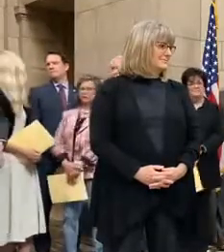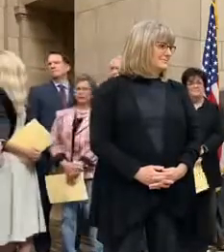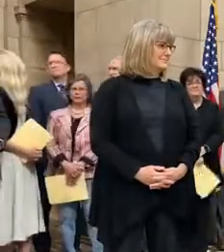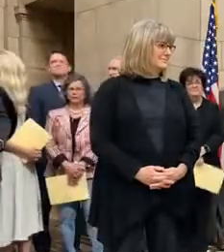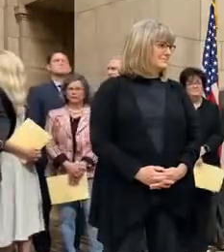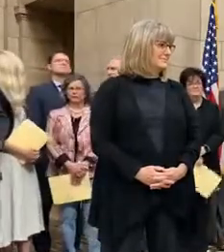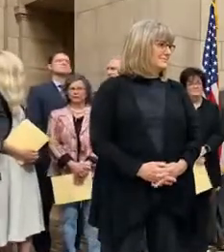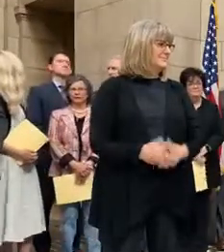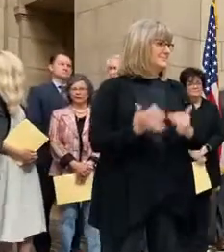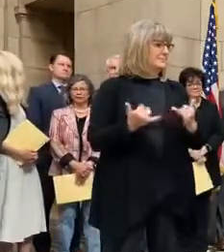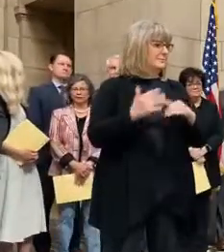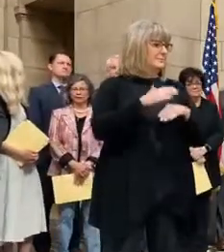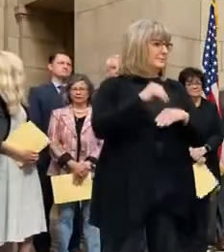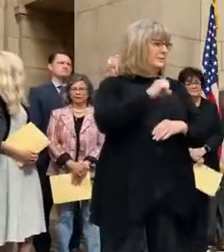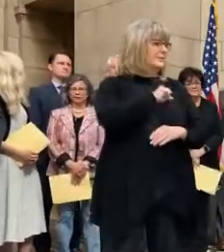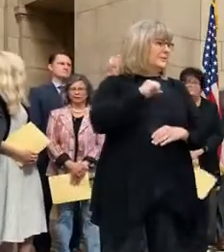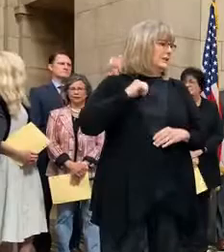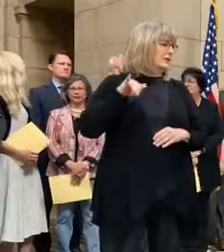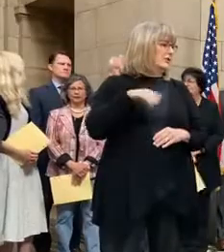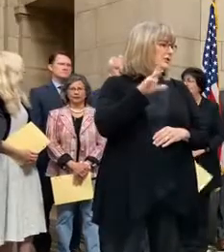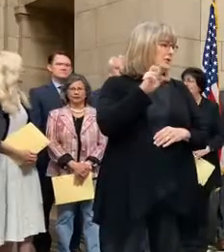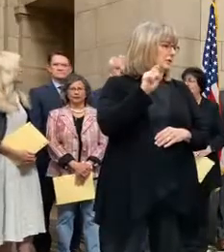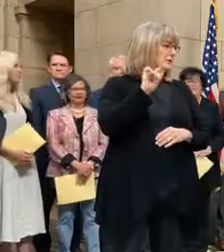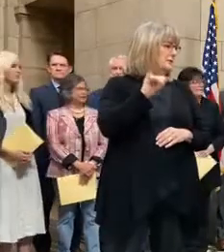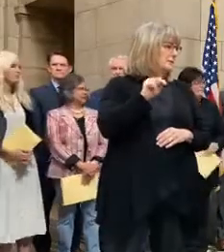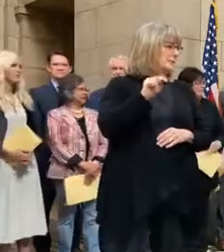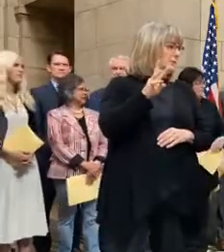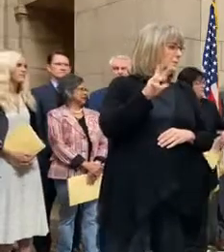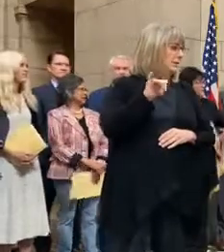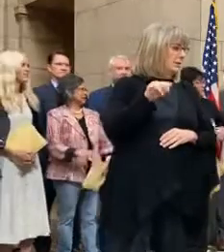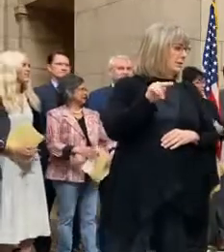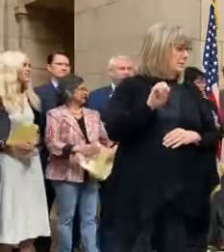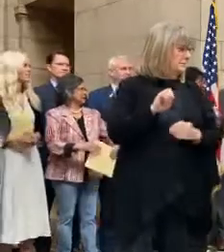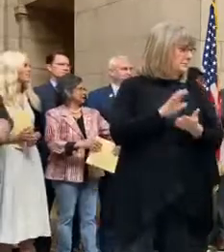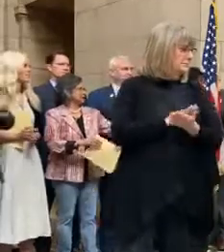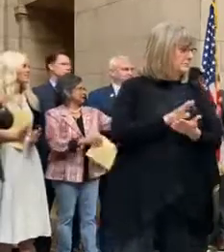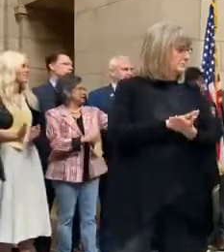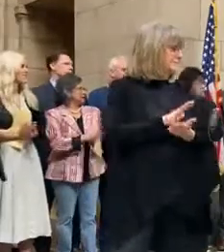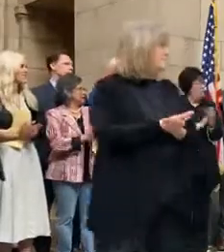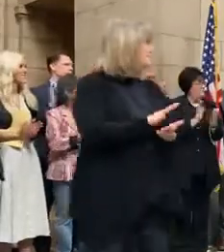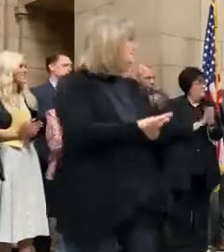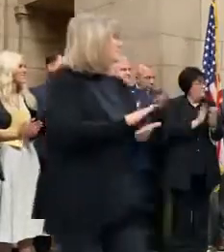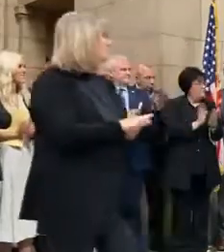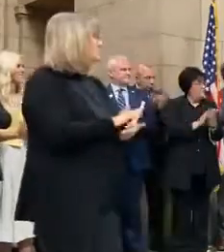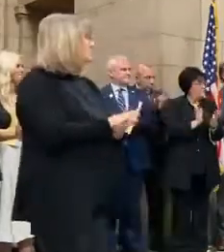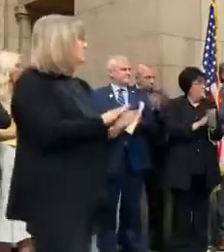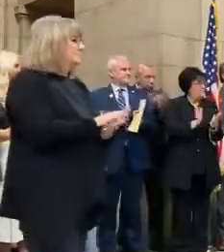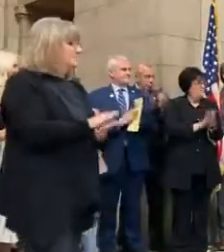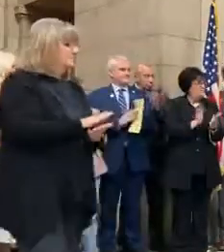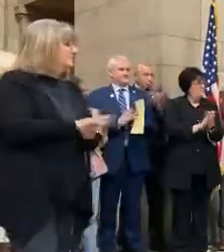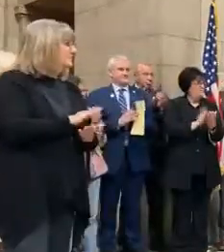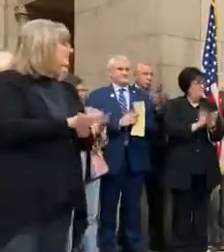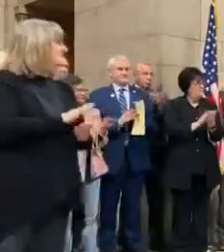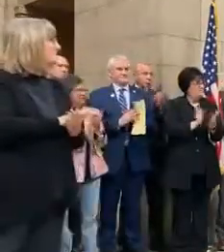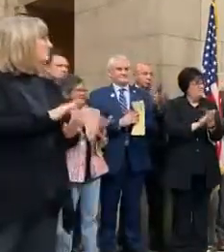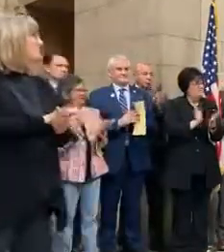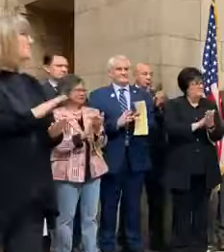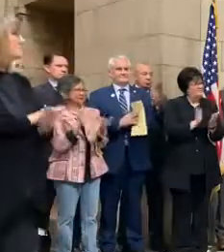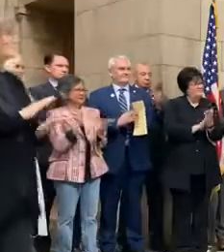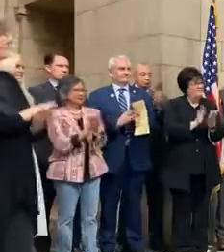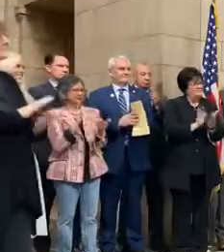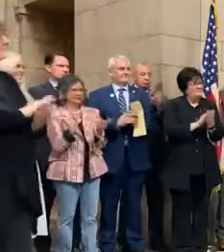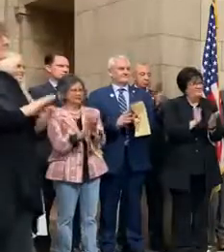All right, so next I'd like to call up Senator Justin Wayne.